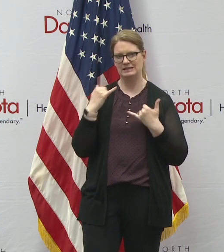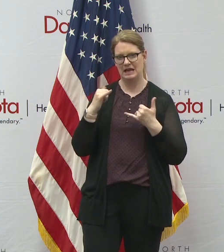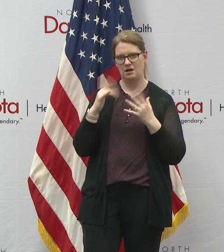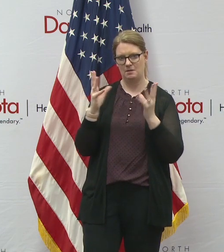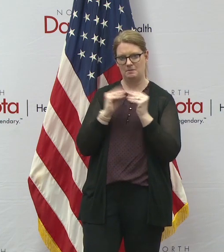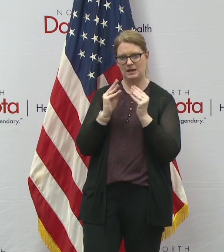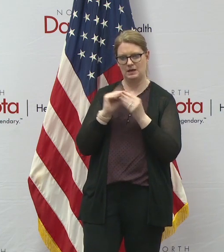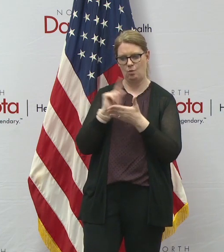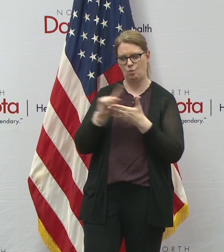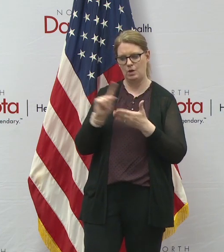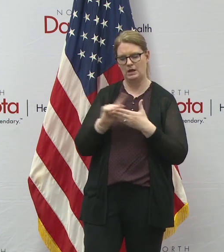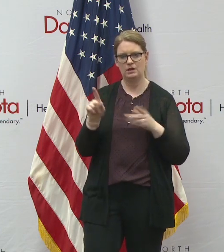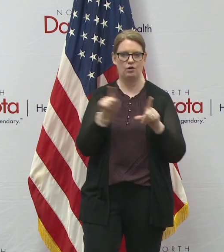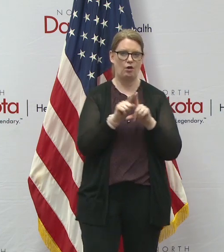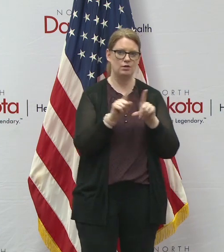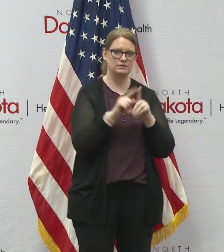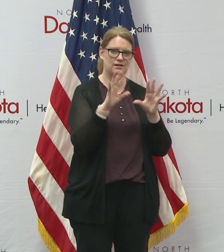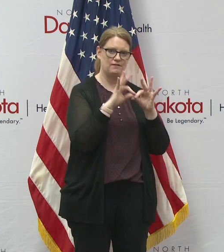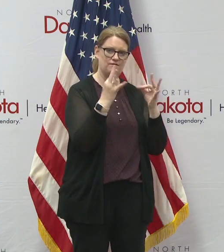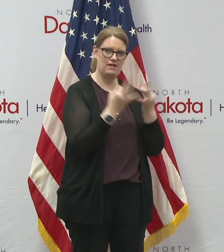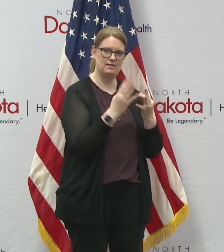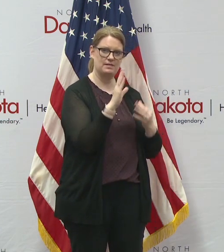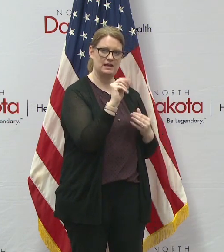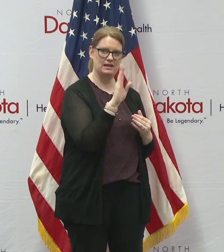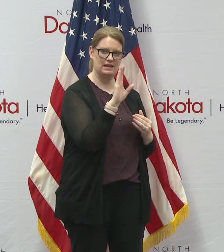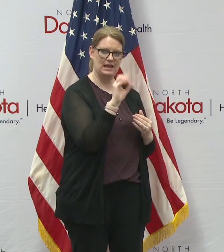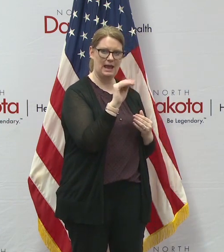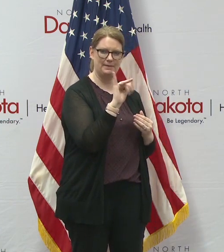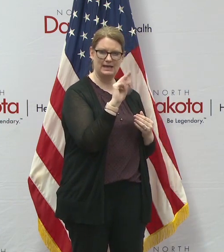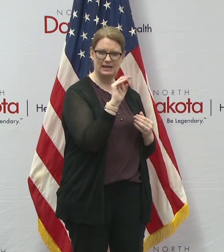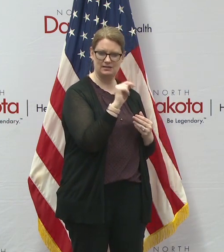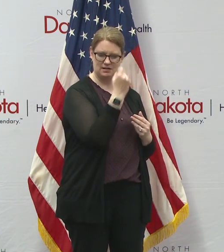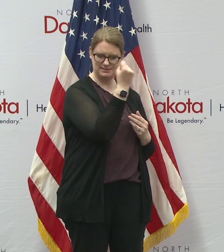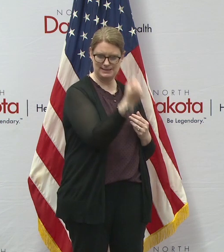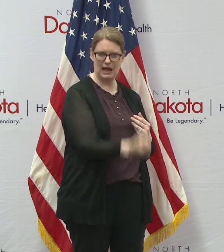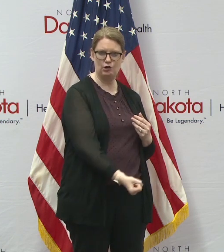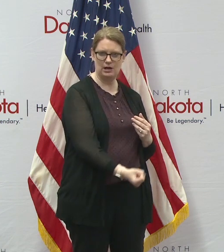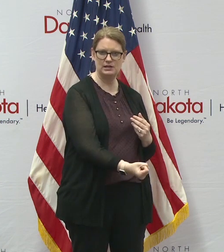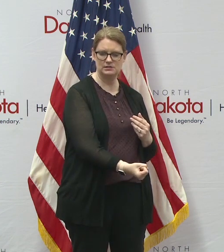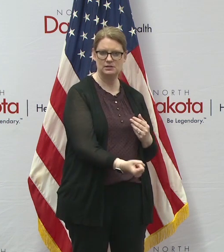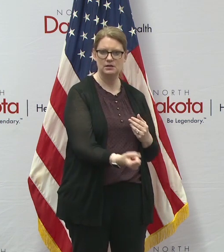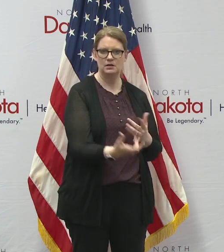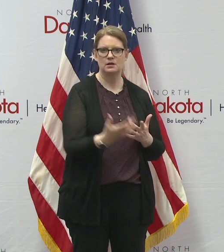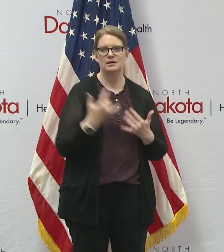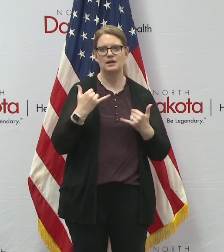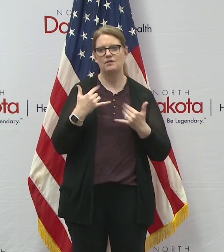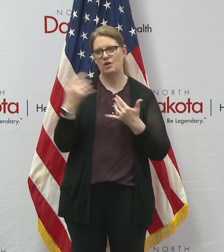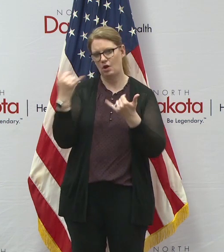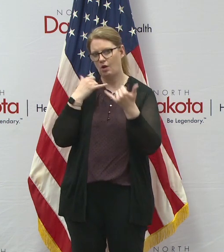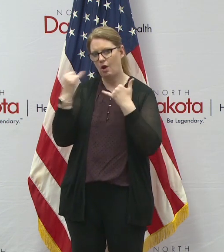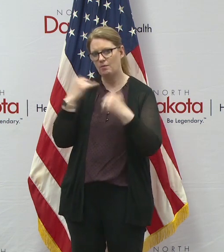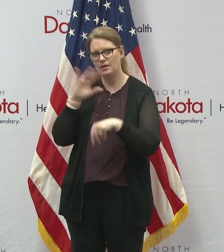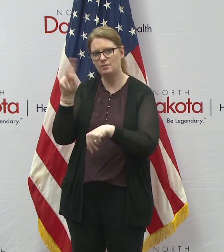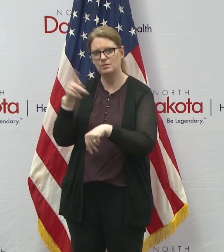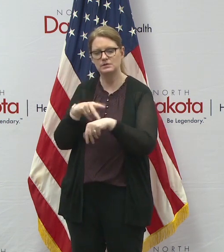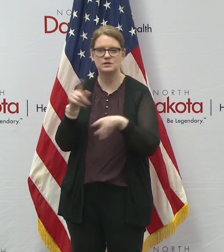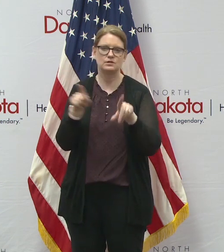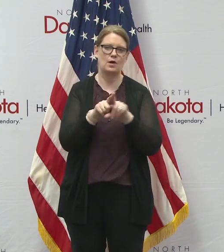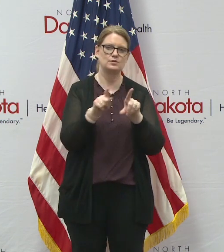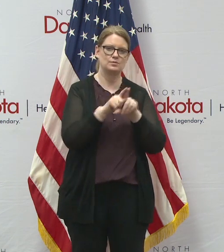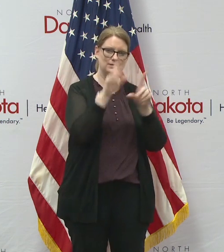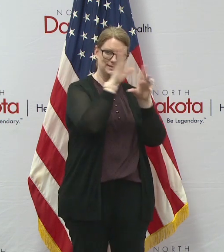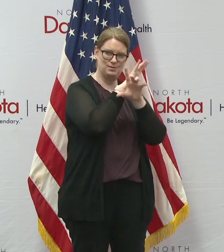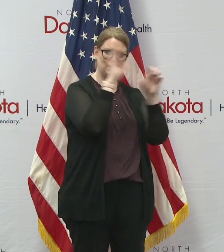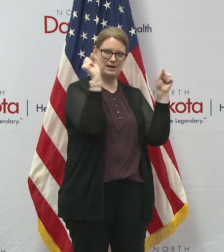well as a family cabinet that I meet with every Saturday virtually. Had a call today with principals, and we'll have another one tomorrow with superintendents. And